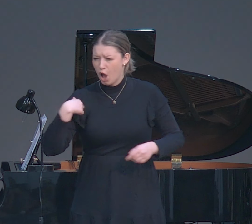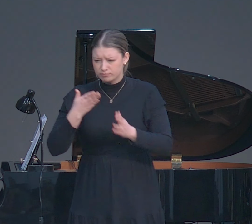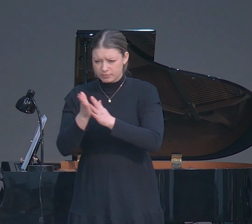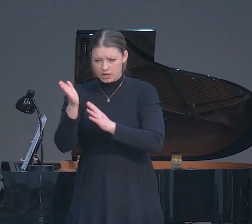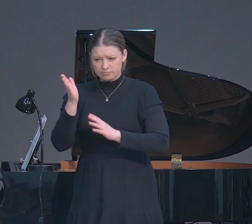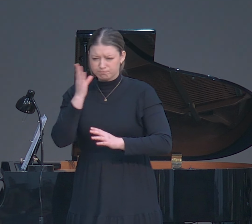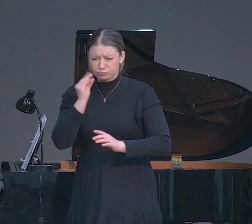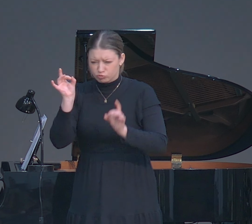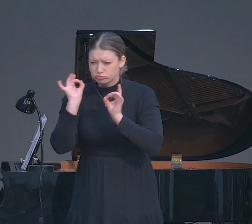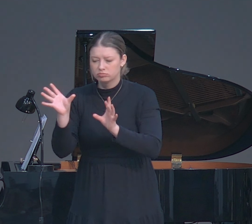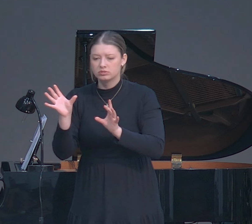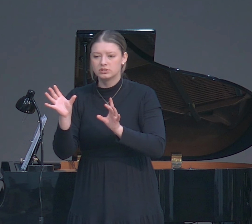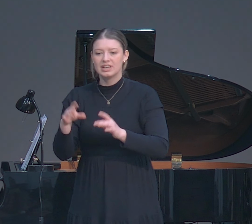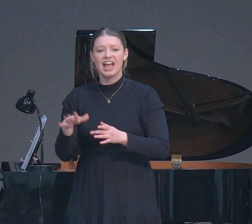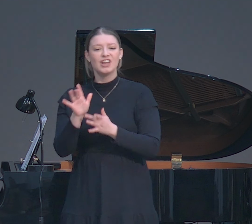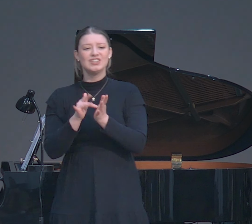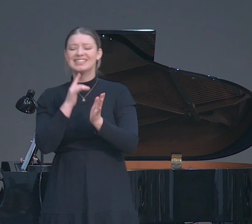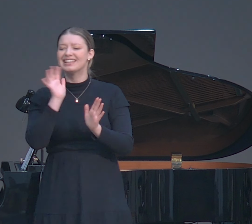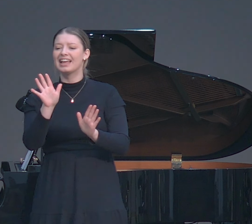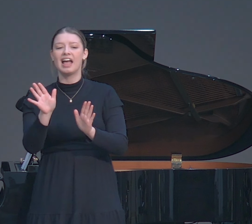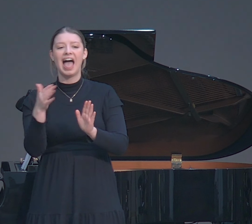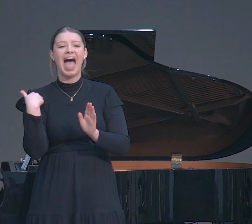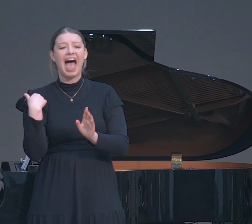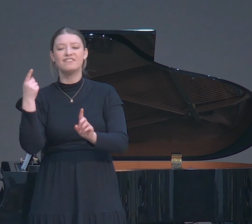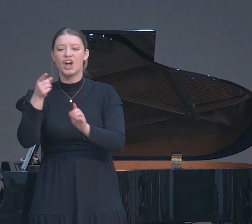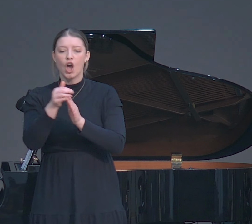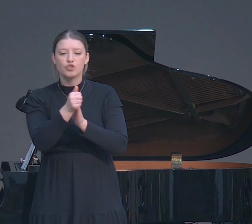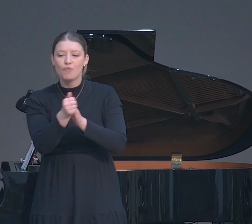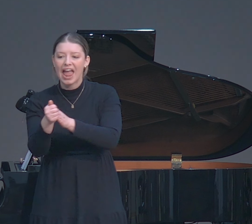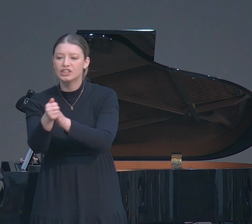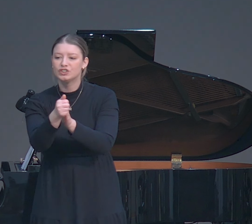direction for the mission. Direction for the mission.